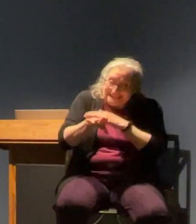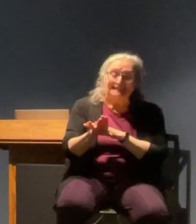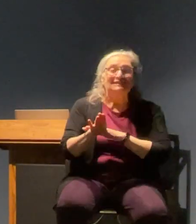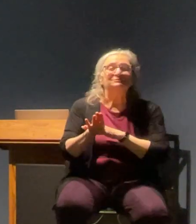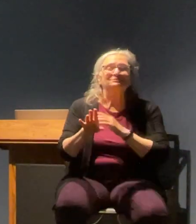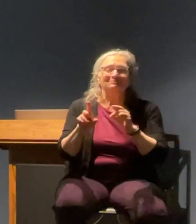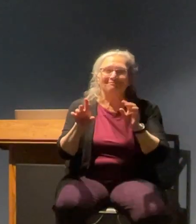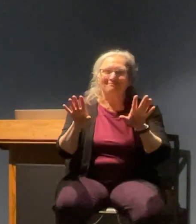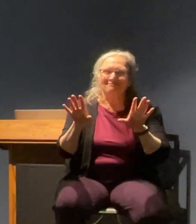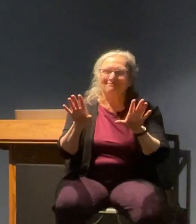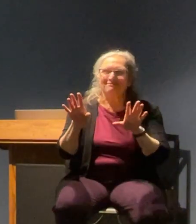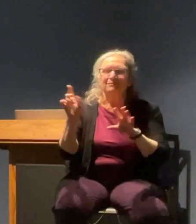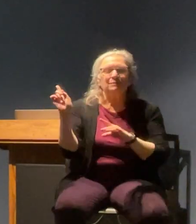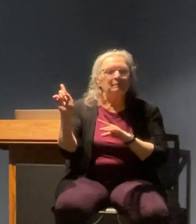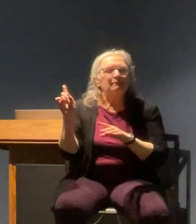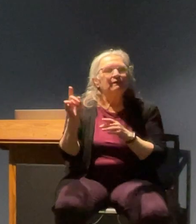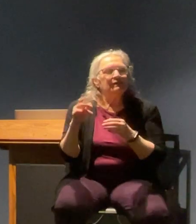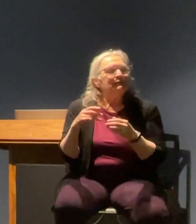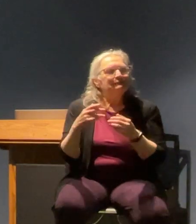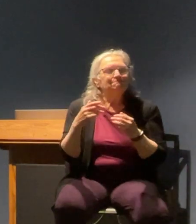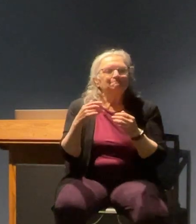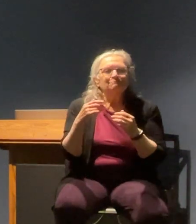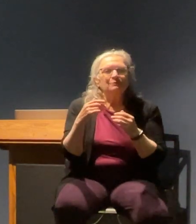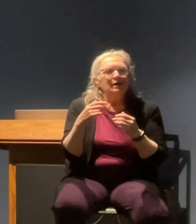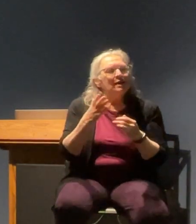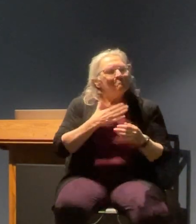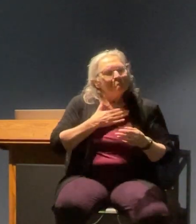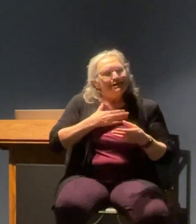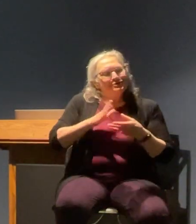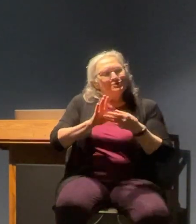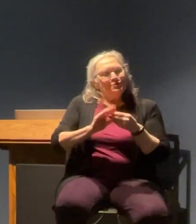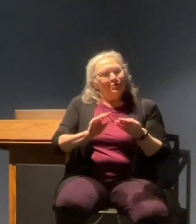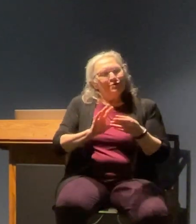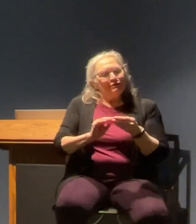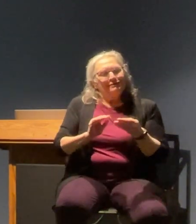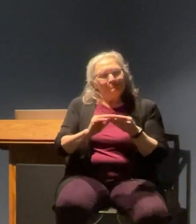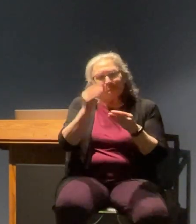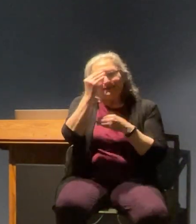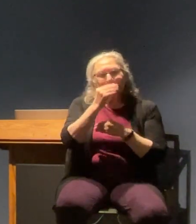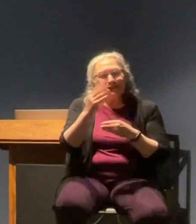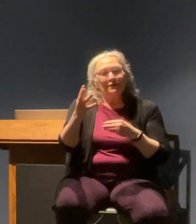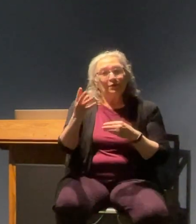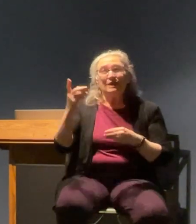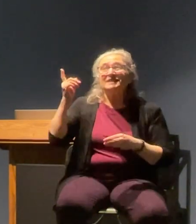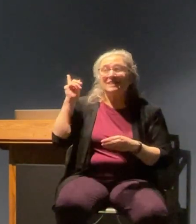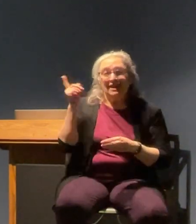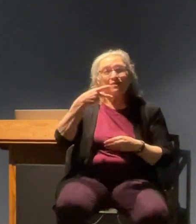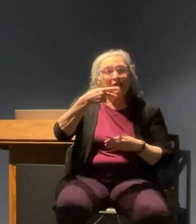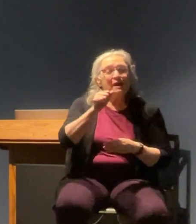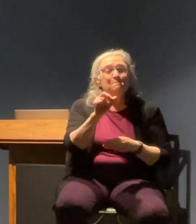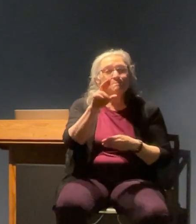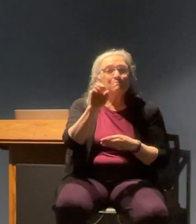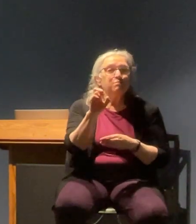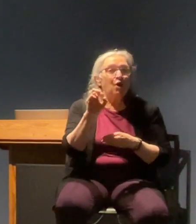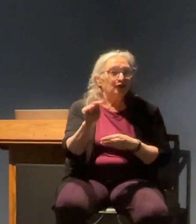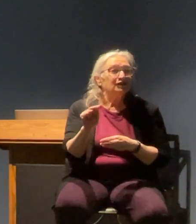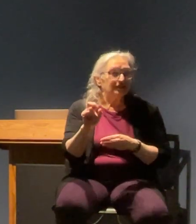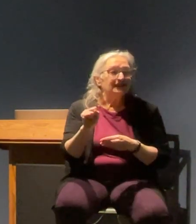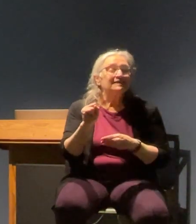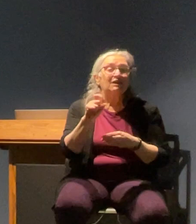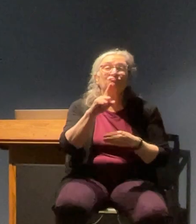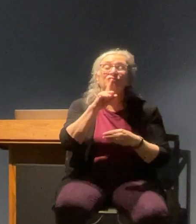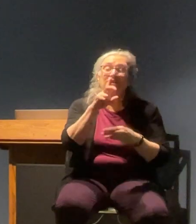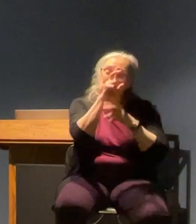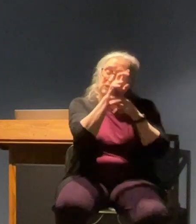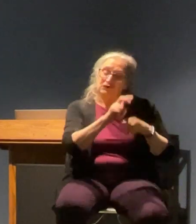But ultimately, as my story tells it, it was in Parsons where my transition to 914 United actually